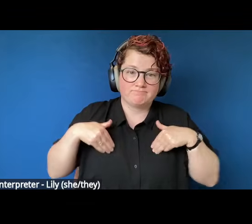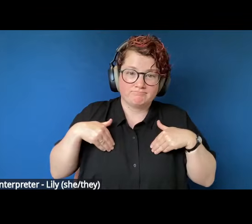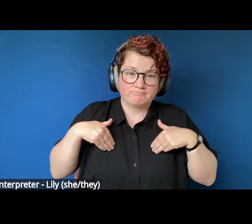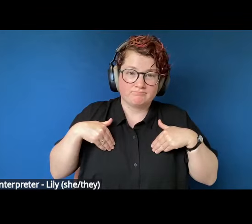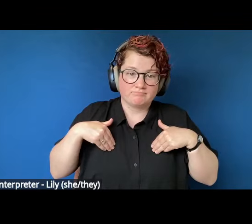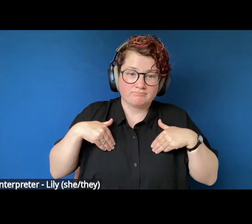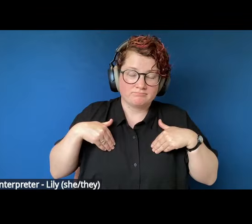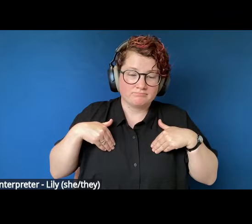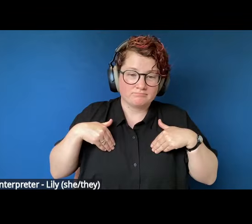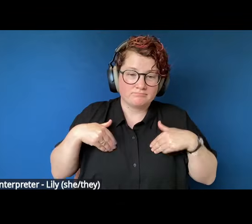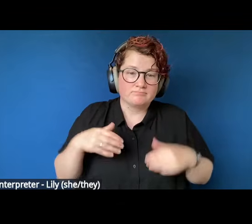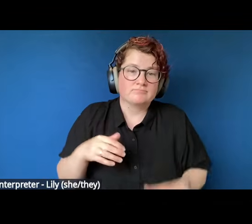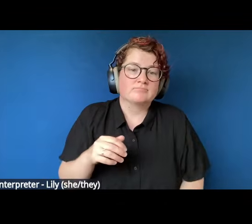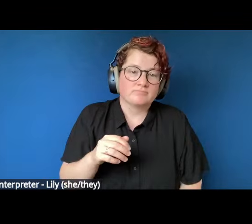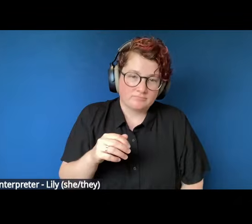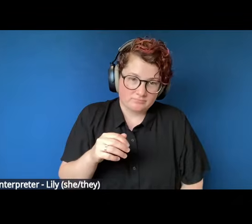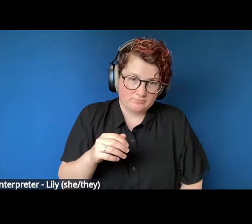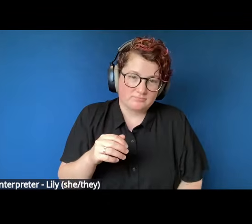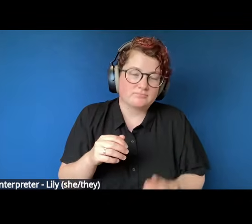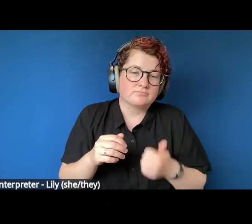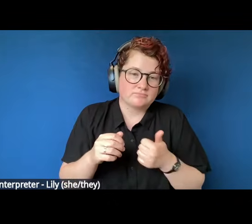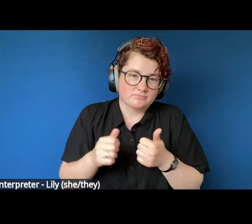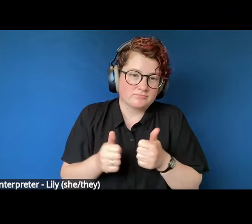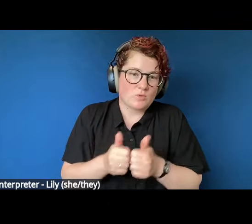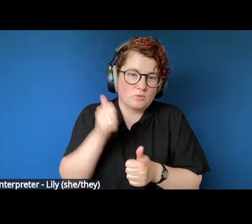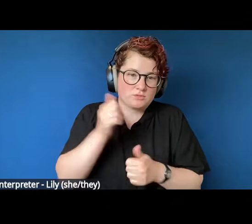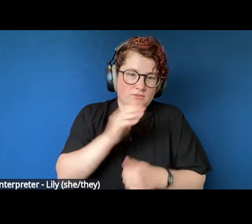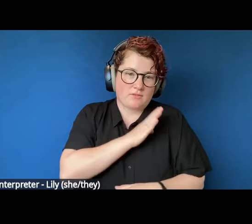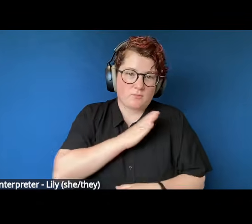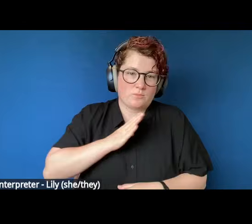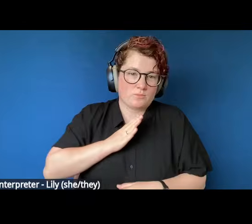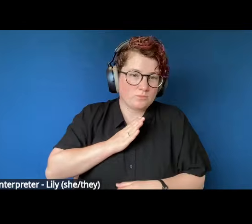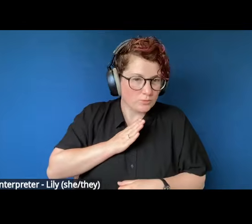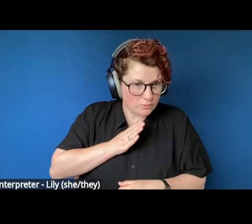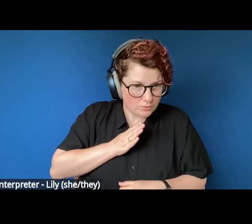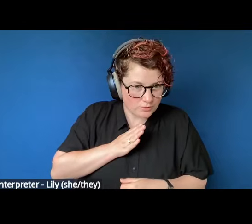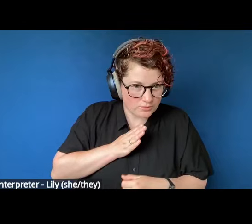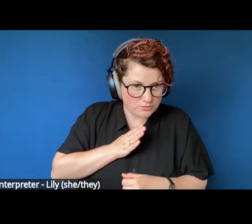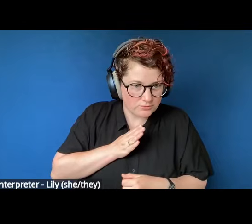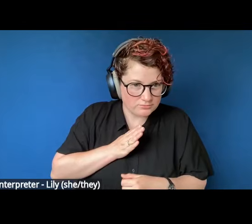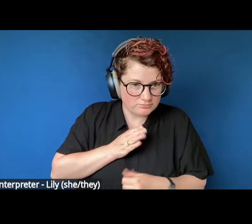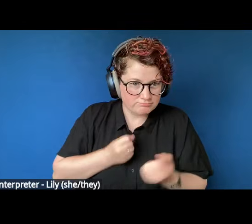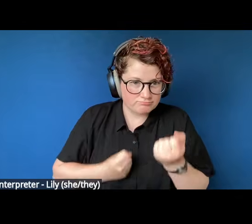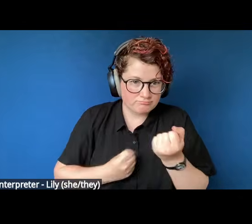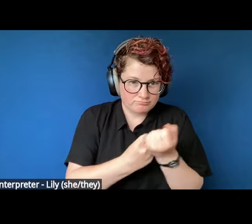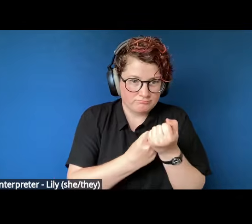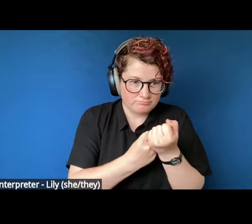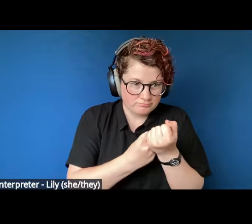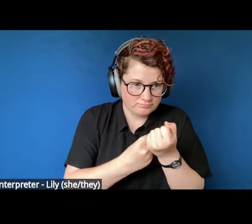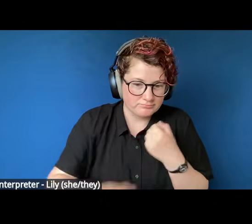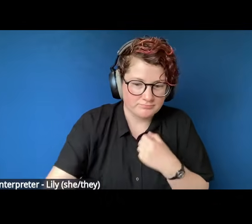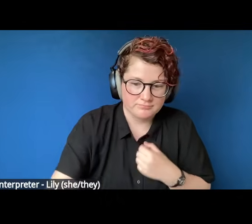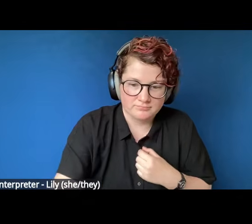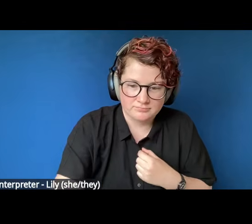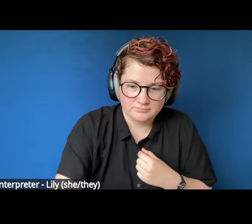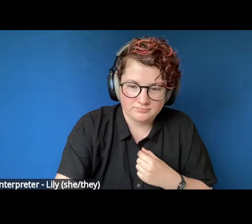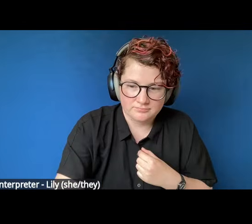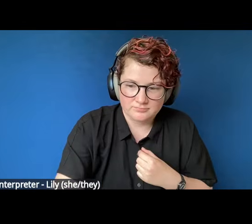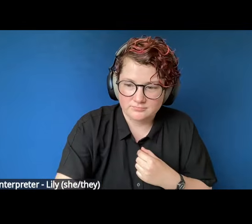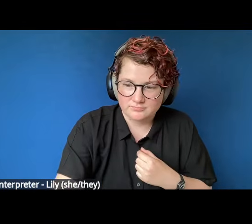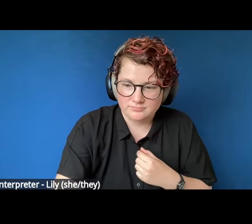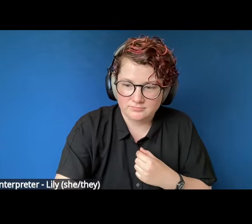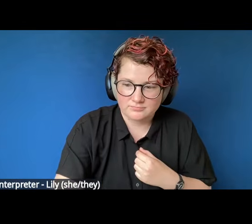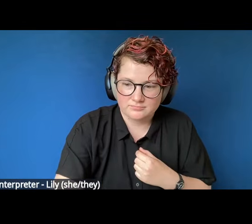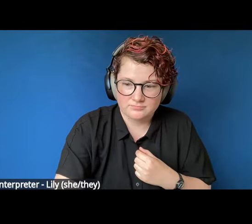have, the balance of the board in favor and trustee Kwan abstaining. Okay, thank you very much for your patience. The only